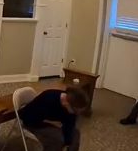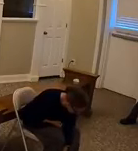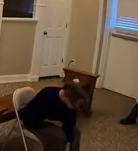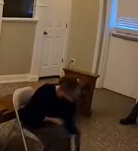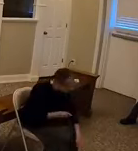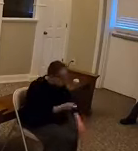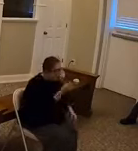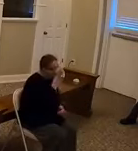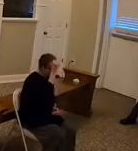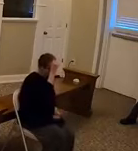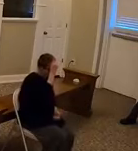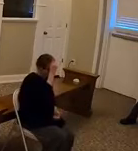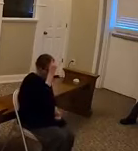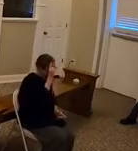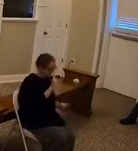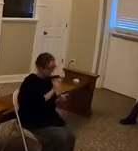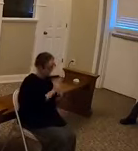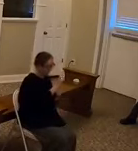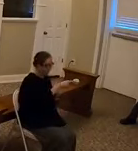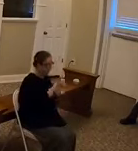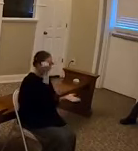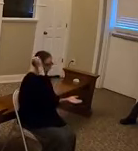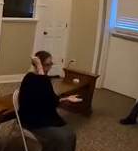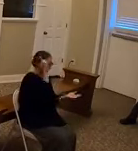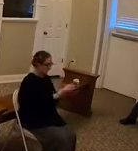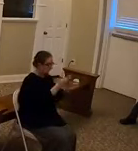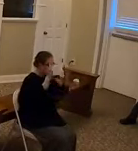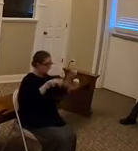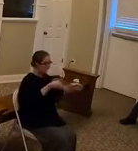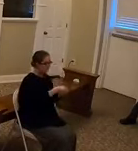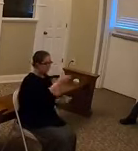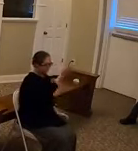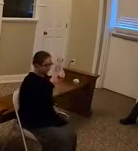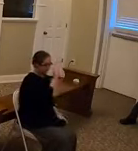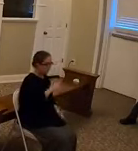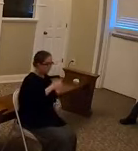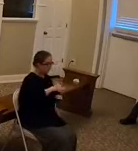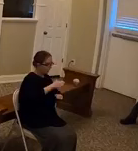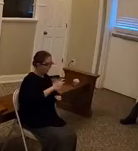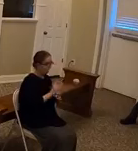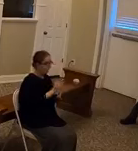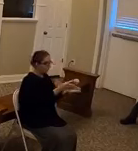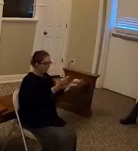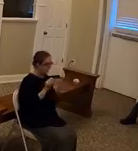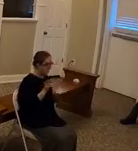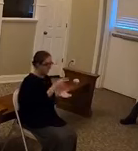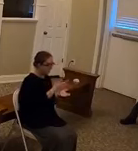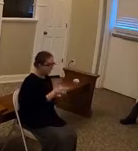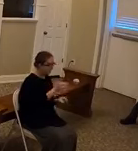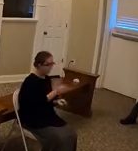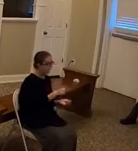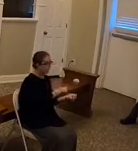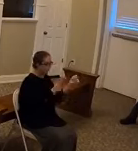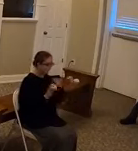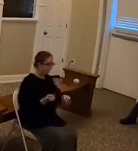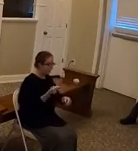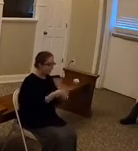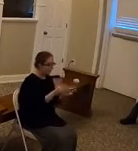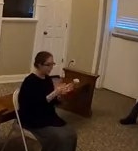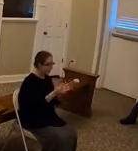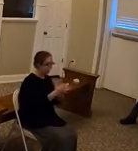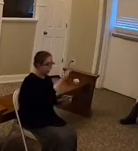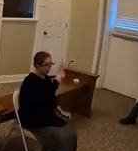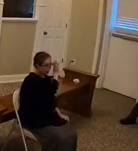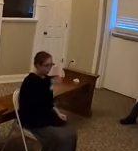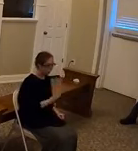If you understand, that's when adoption takes place in God's kingdom. When you receive the Holy Ghost, when you're baptized in the name of